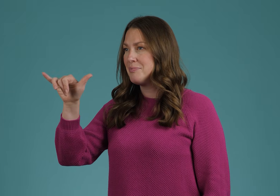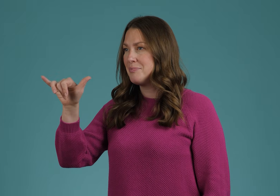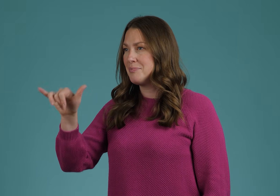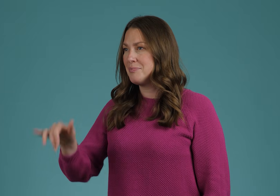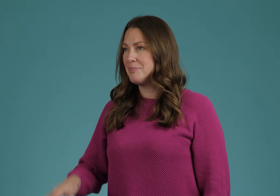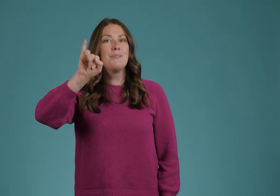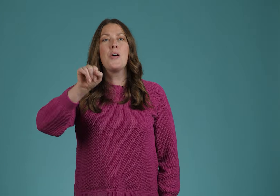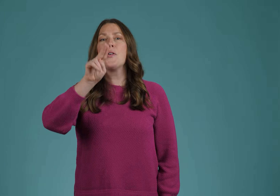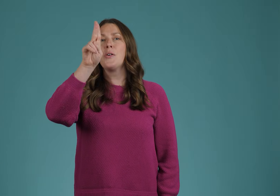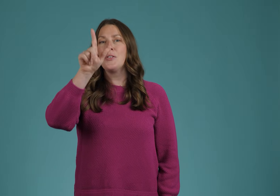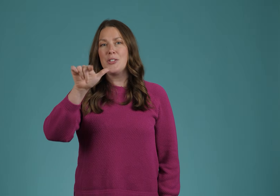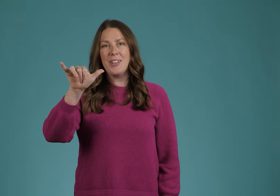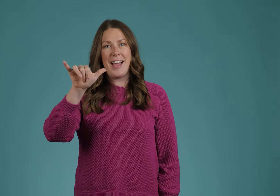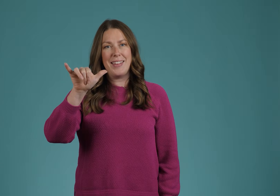J-U-L-Y. July.